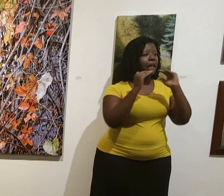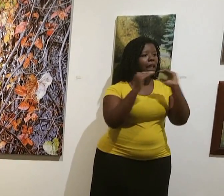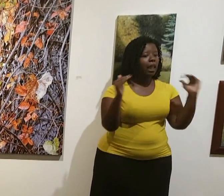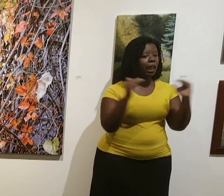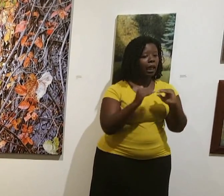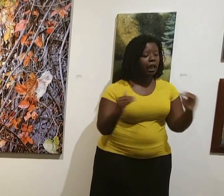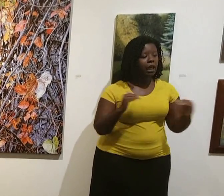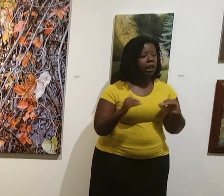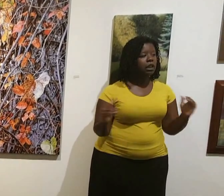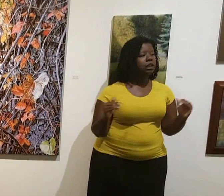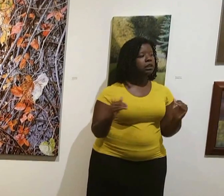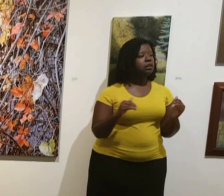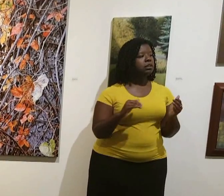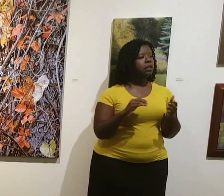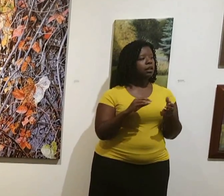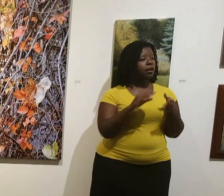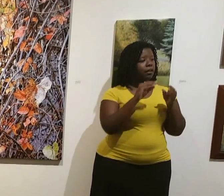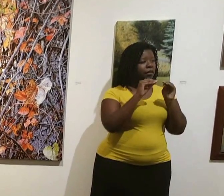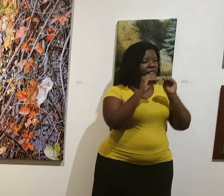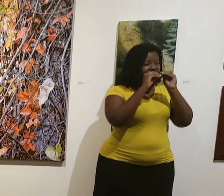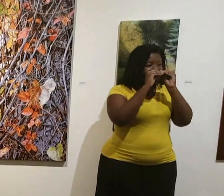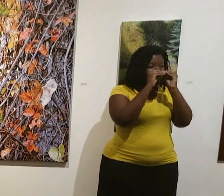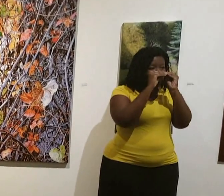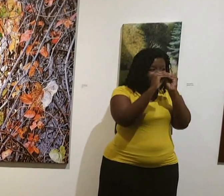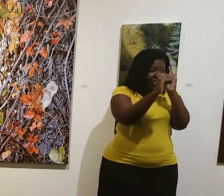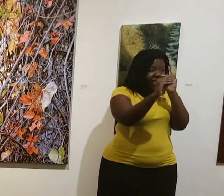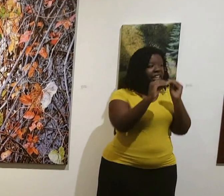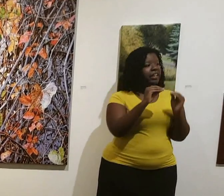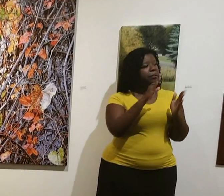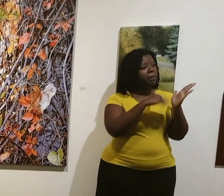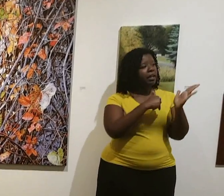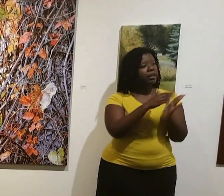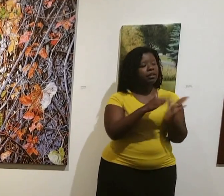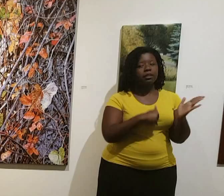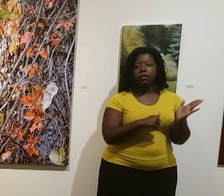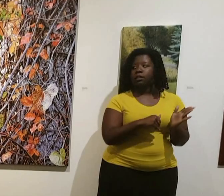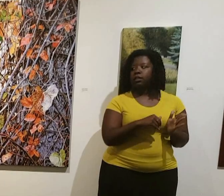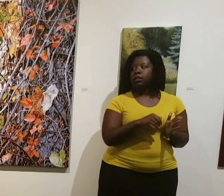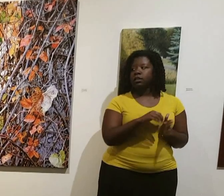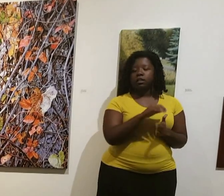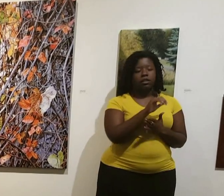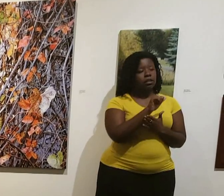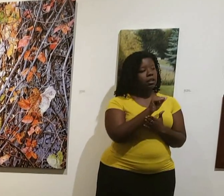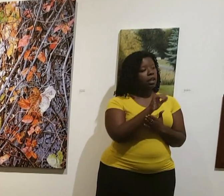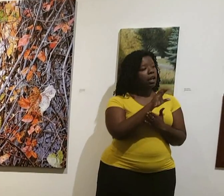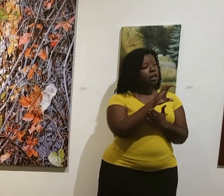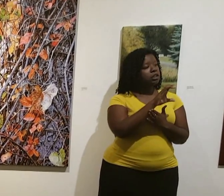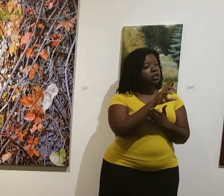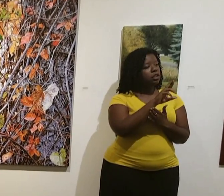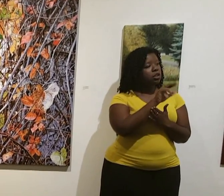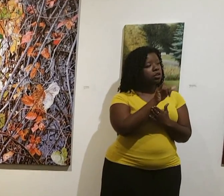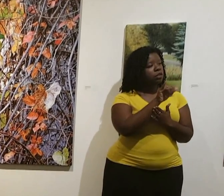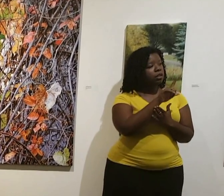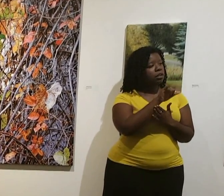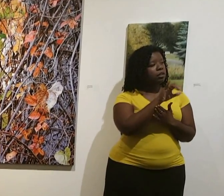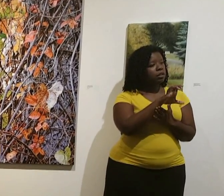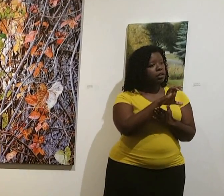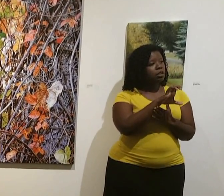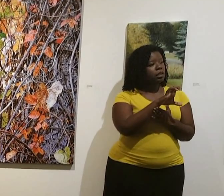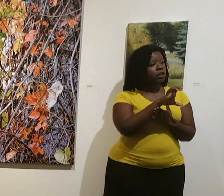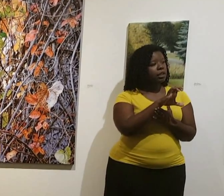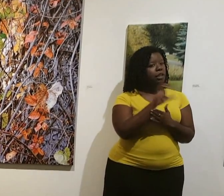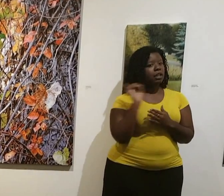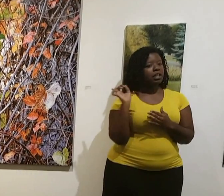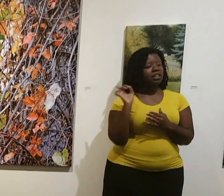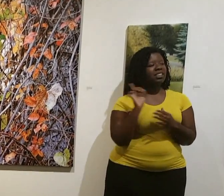thin paint. I use acrylic, but mine, I don't know how thick that is applied, probably not very thickly. Mine is just almost